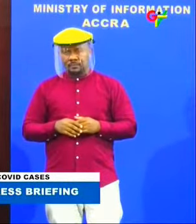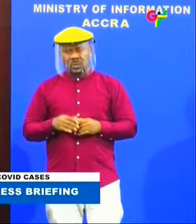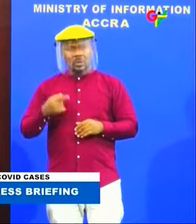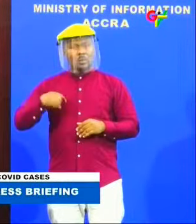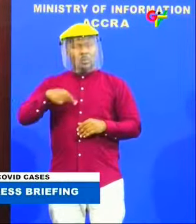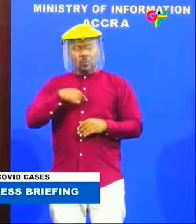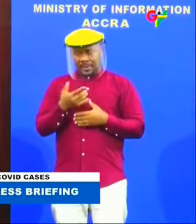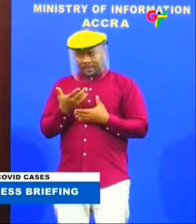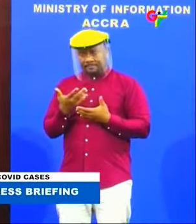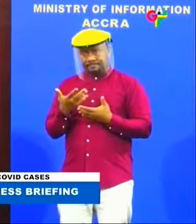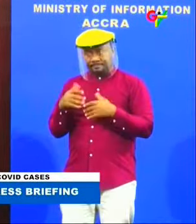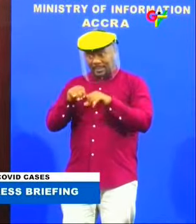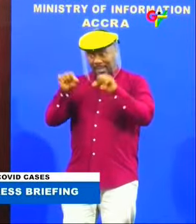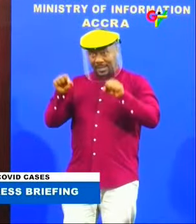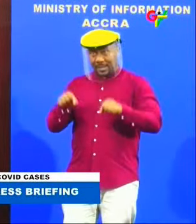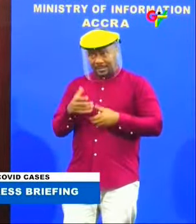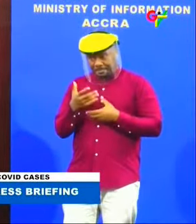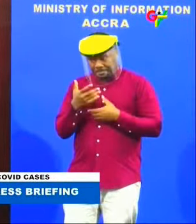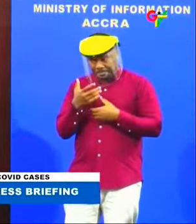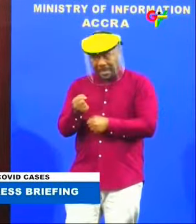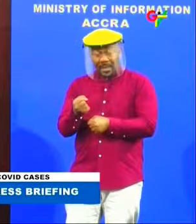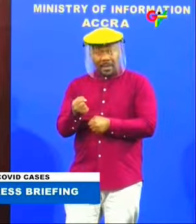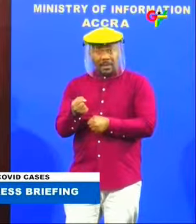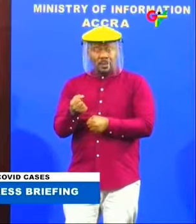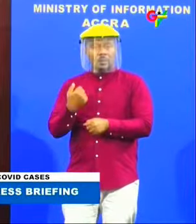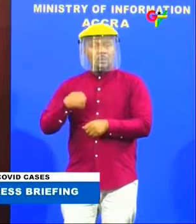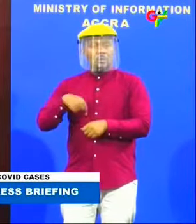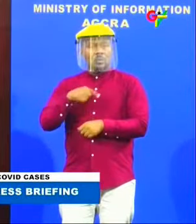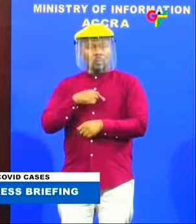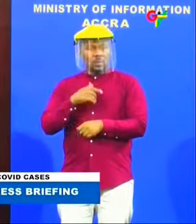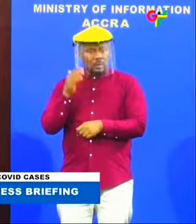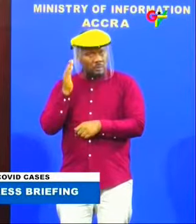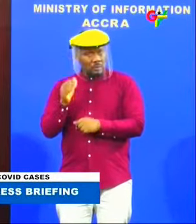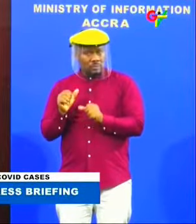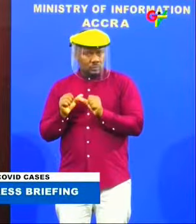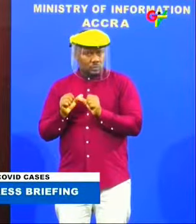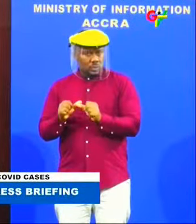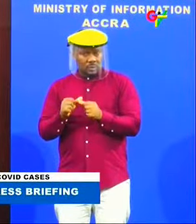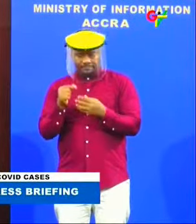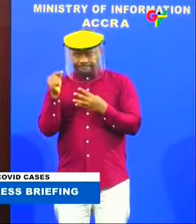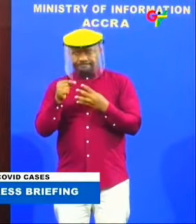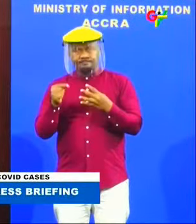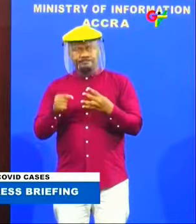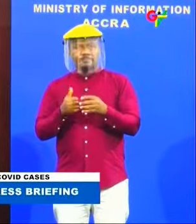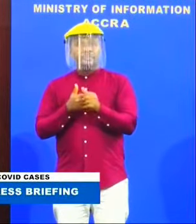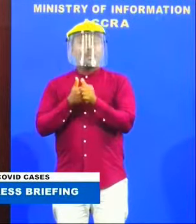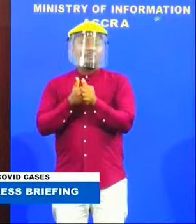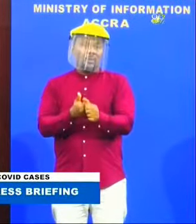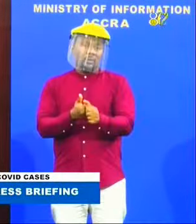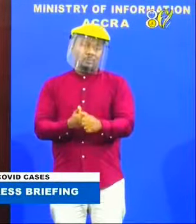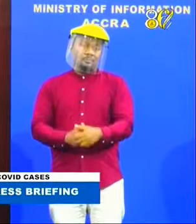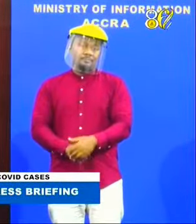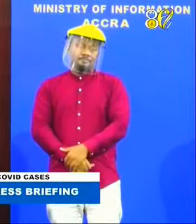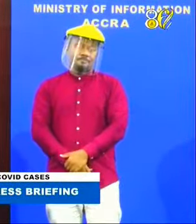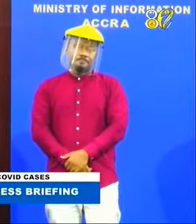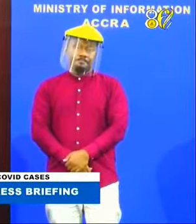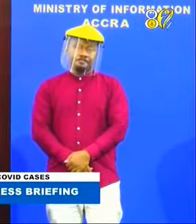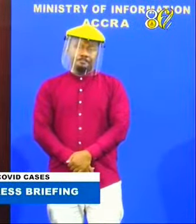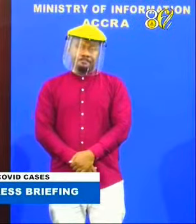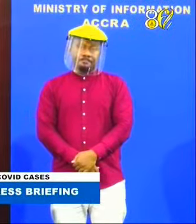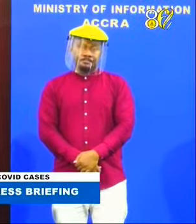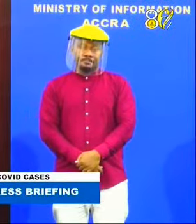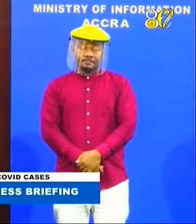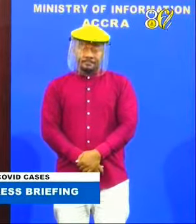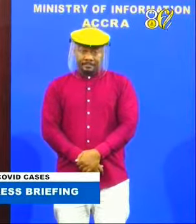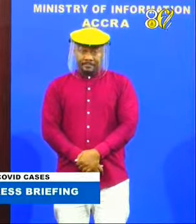system, and we will continue to apply the protocols as it stands until such time that, and as